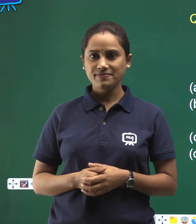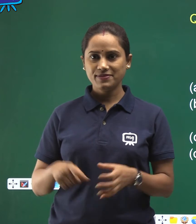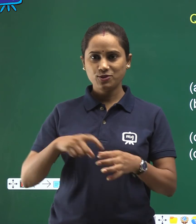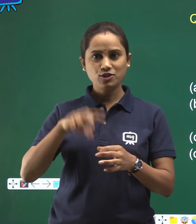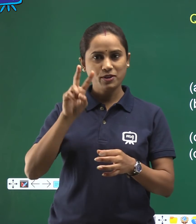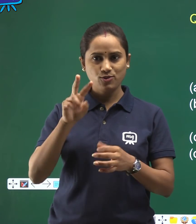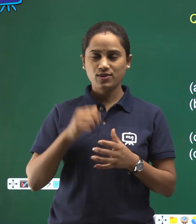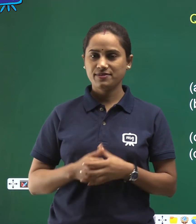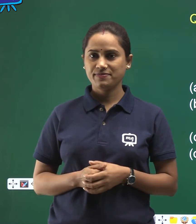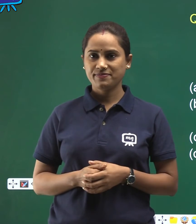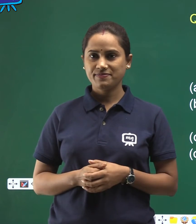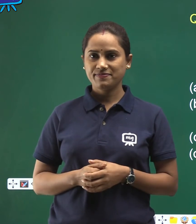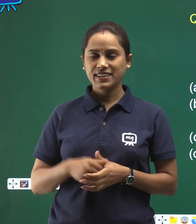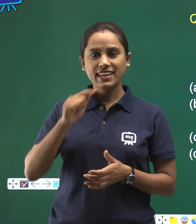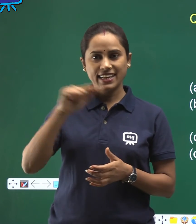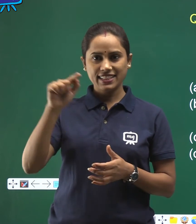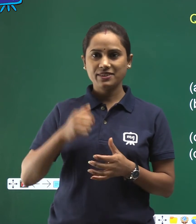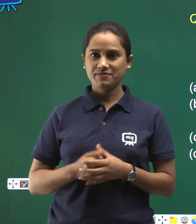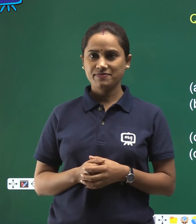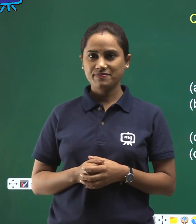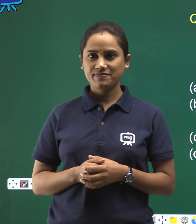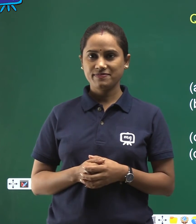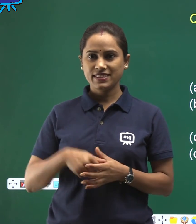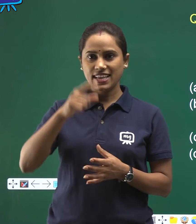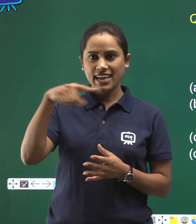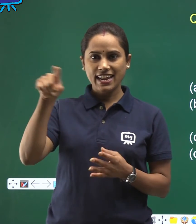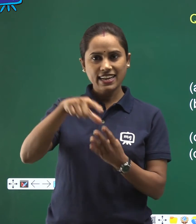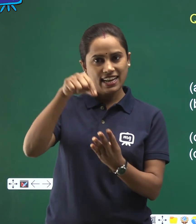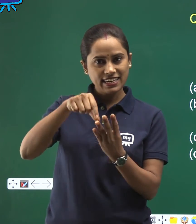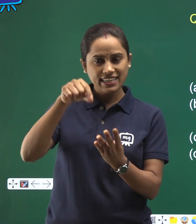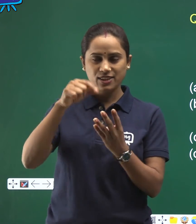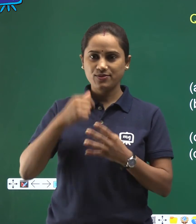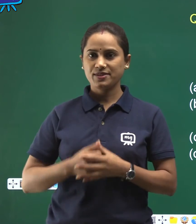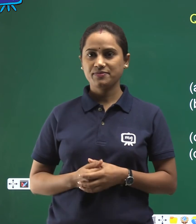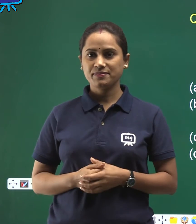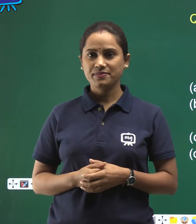Question number 2. Tick the correct alternative.